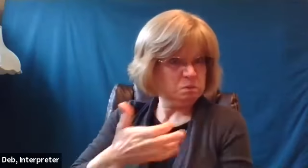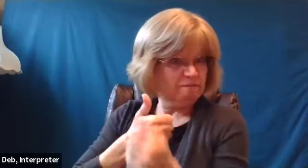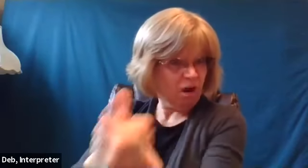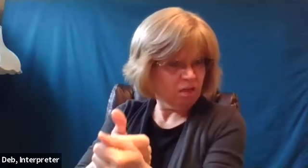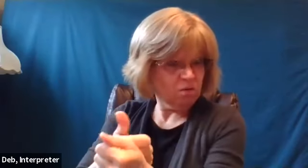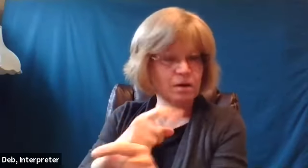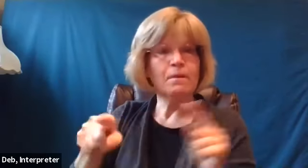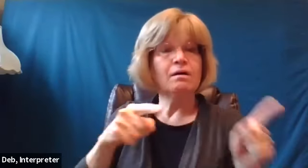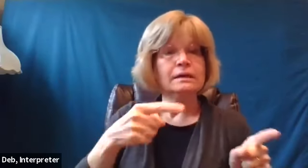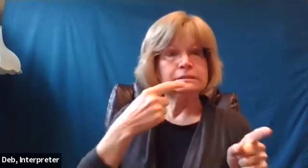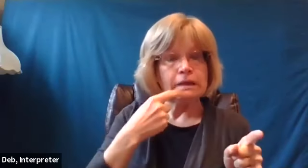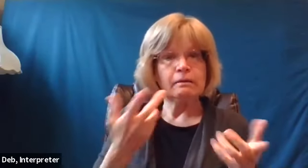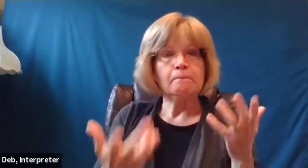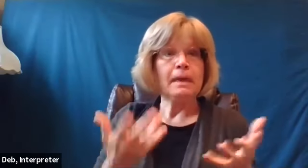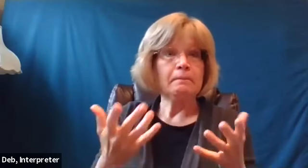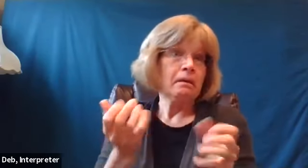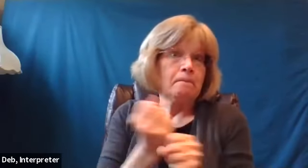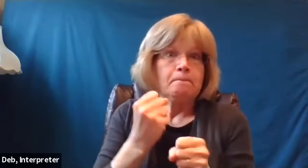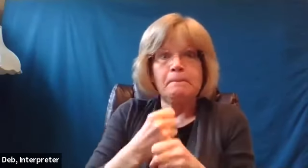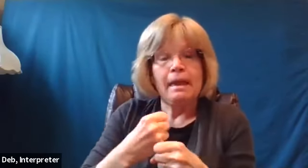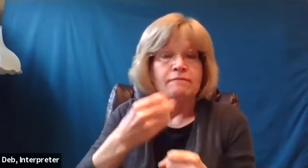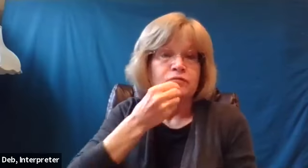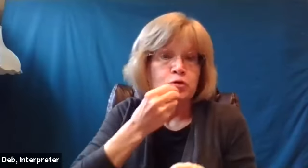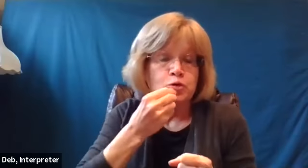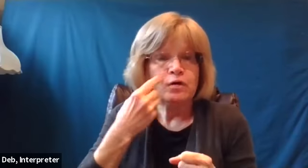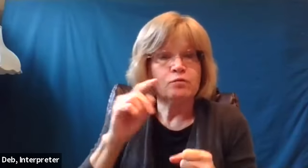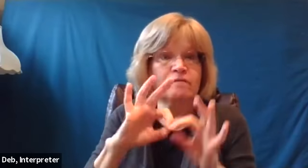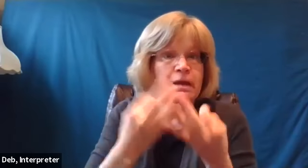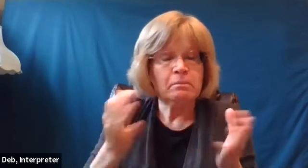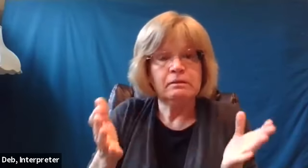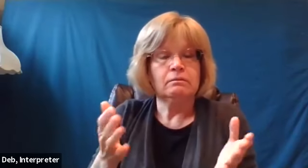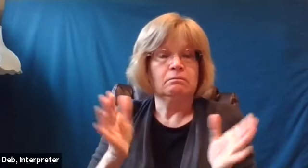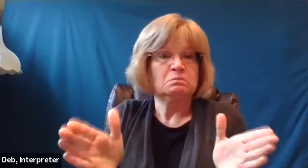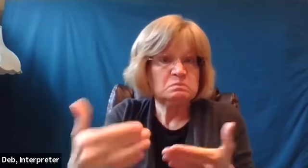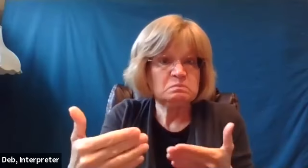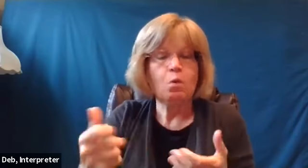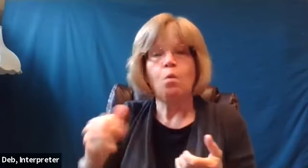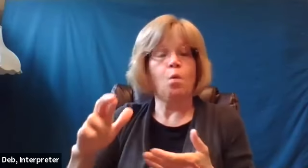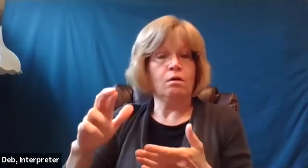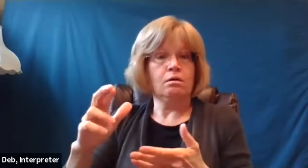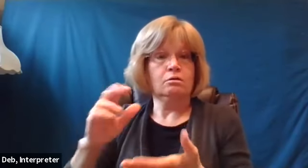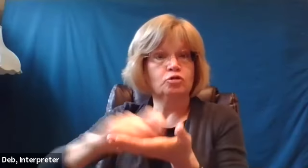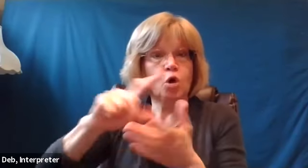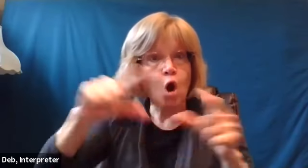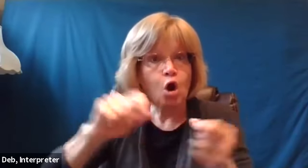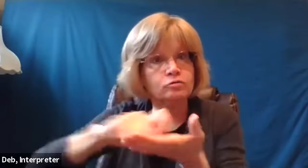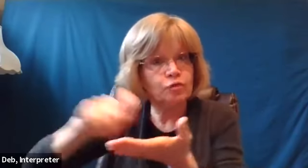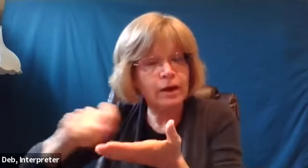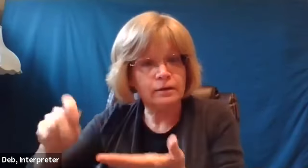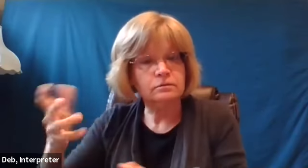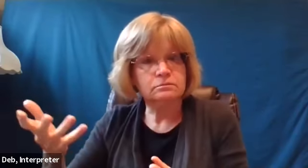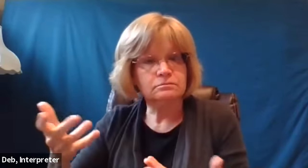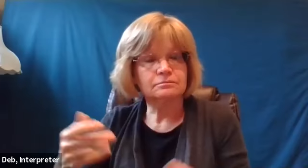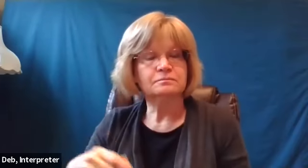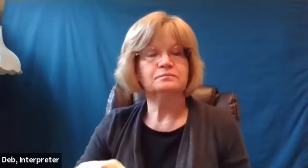said to you was, make a casserole, write a card? You see, we know from our Old Testament readings that Naaman is described as